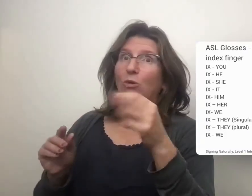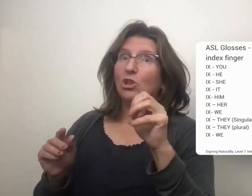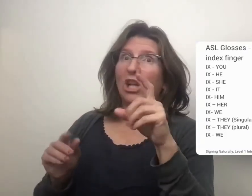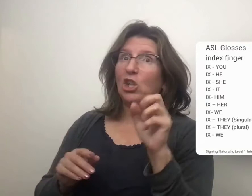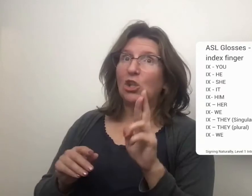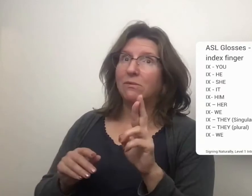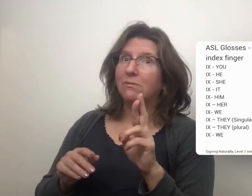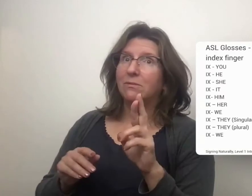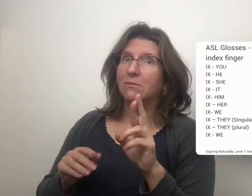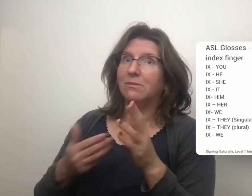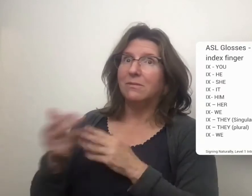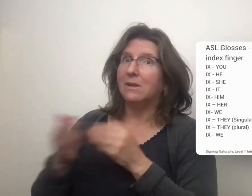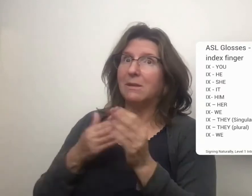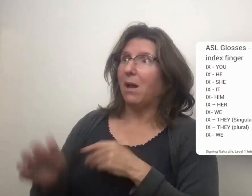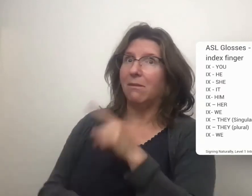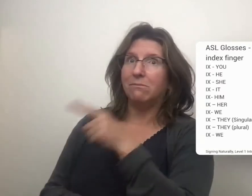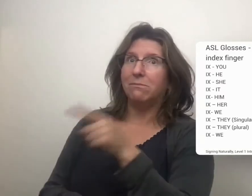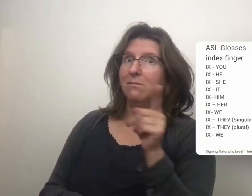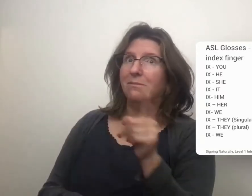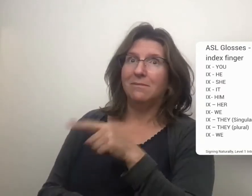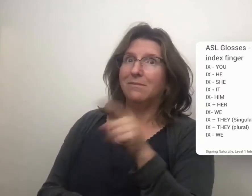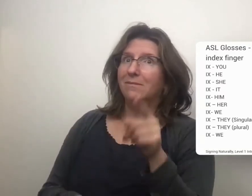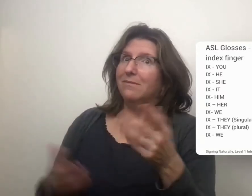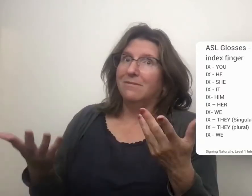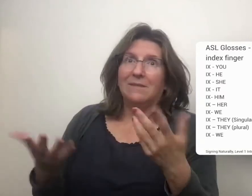a pointing finger, the gender is not apparent.